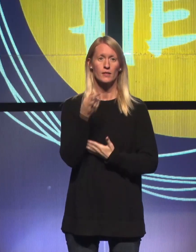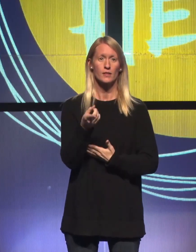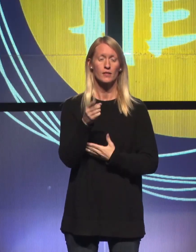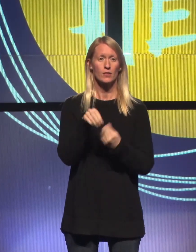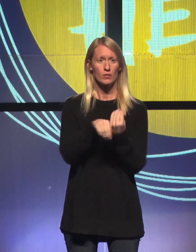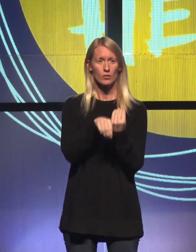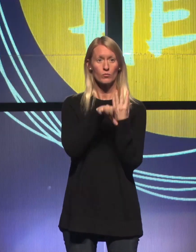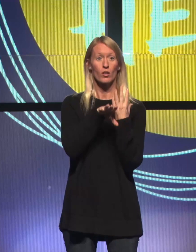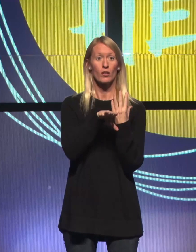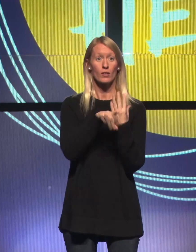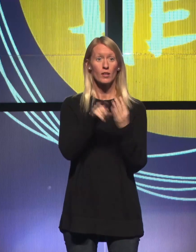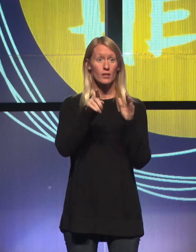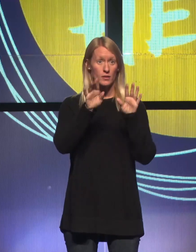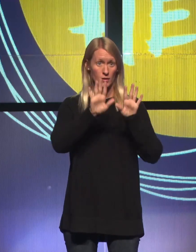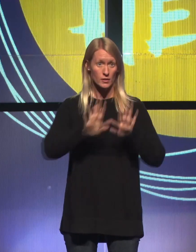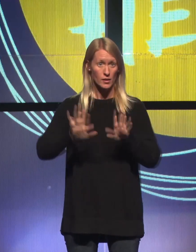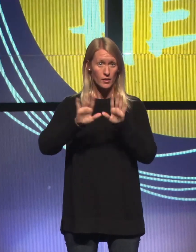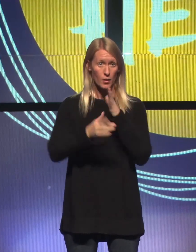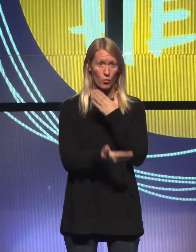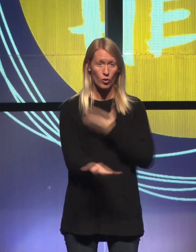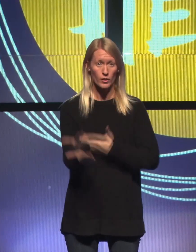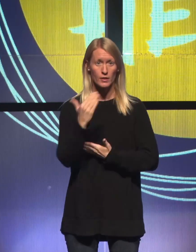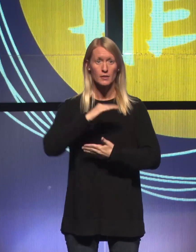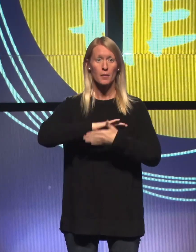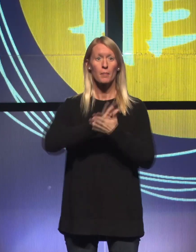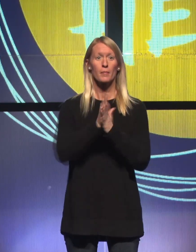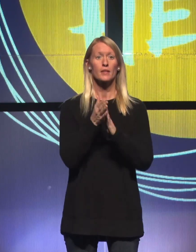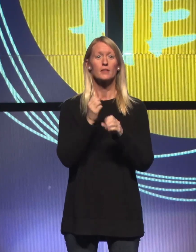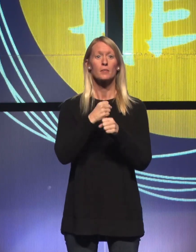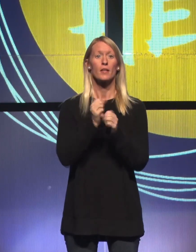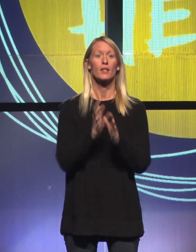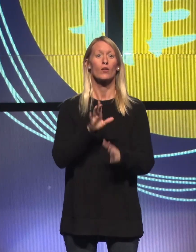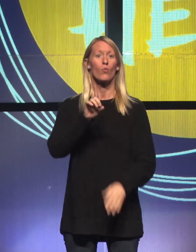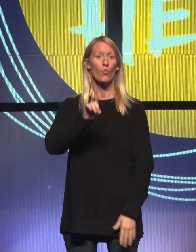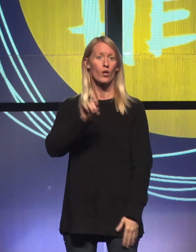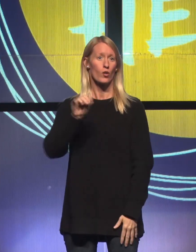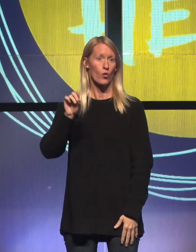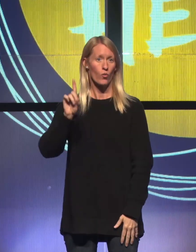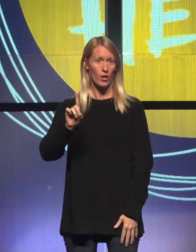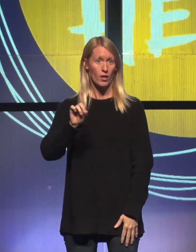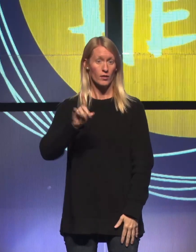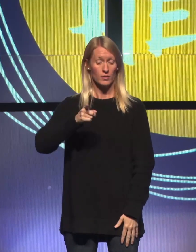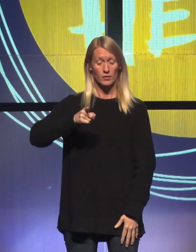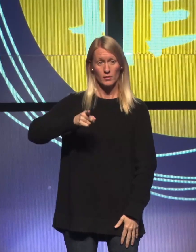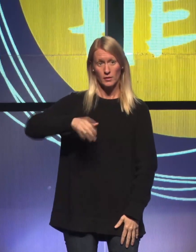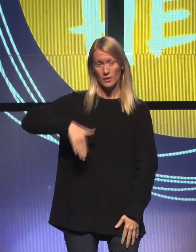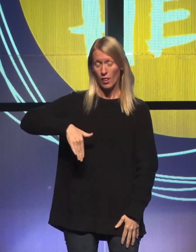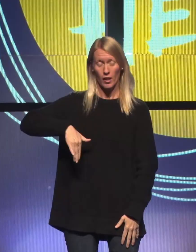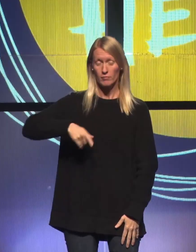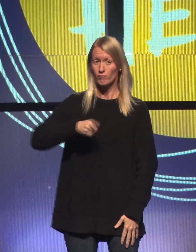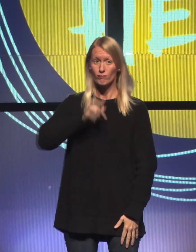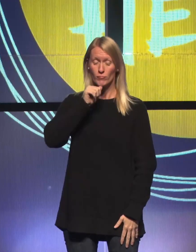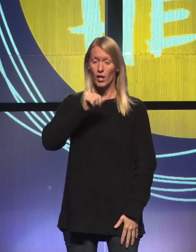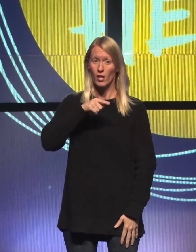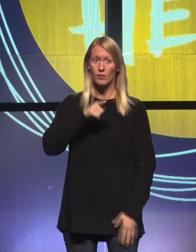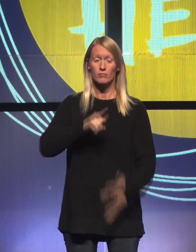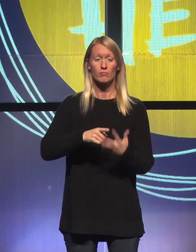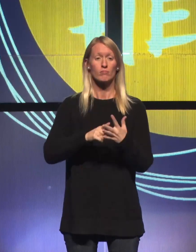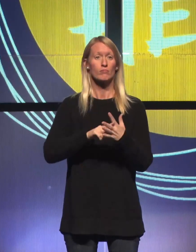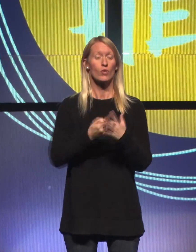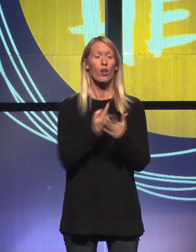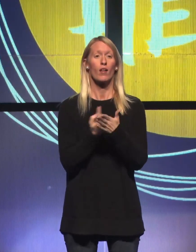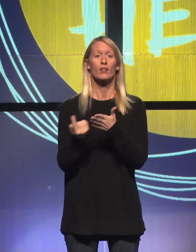101. And it's great. That one just started last week. It's not too late. You can jump in and join any of these amazing groups